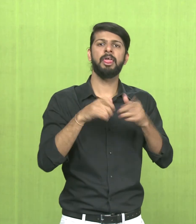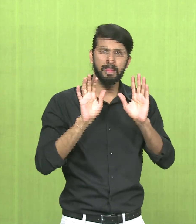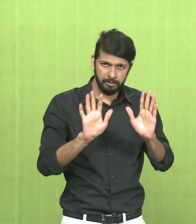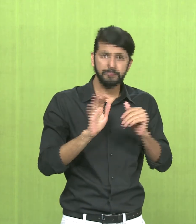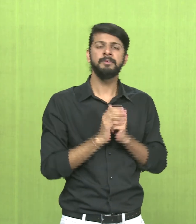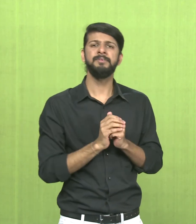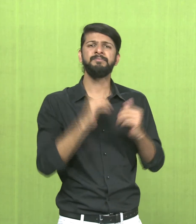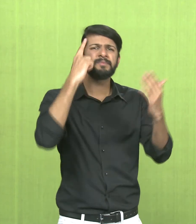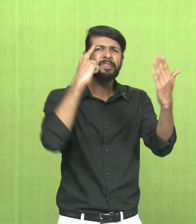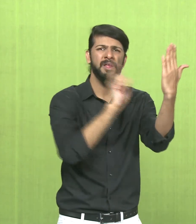and brittle,